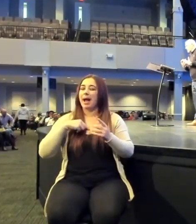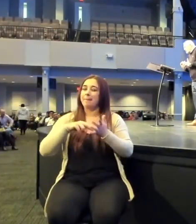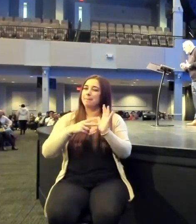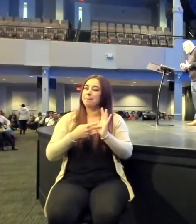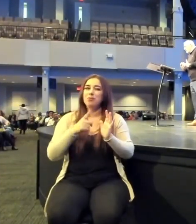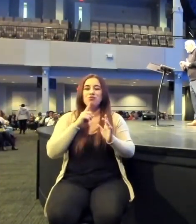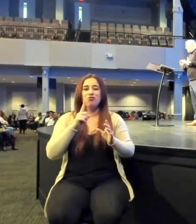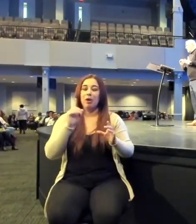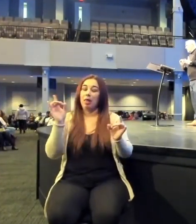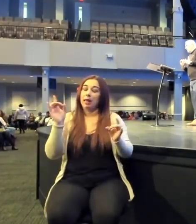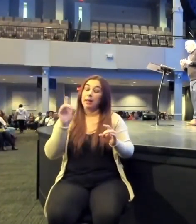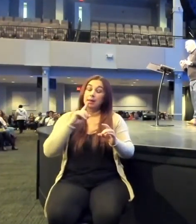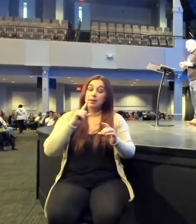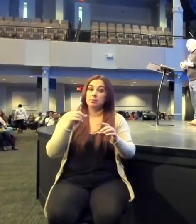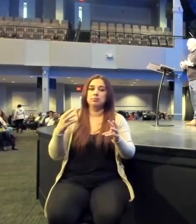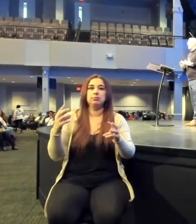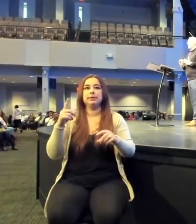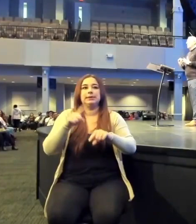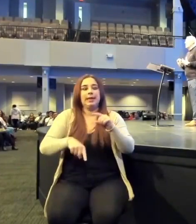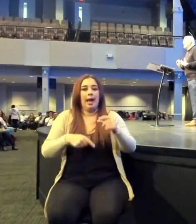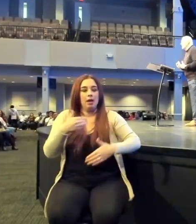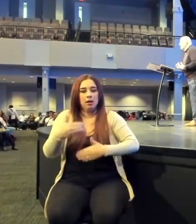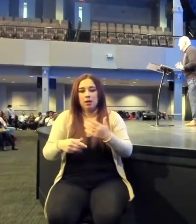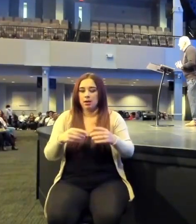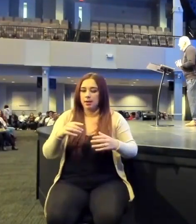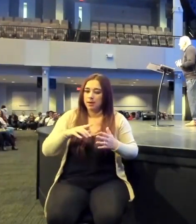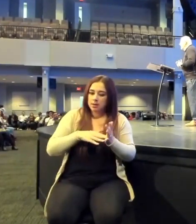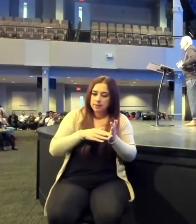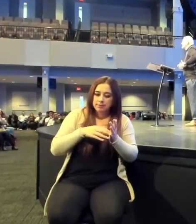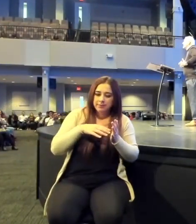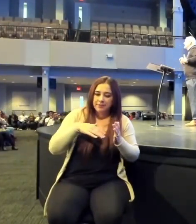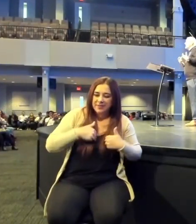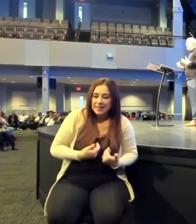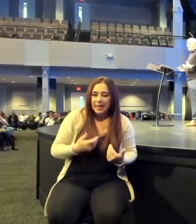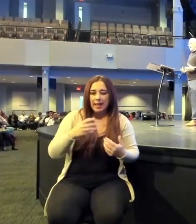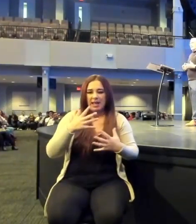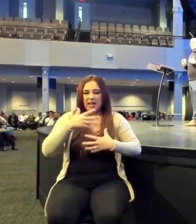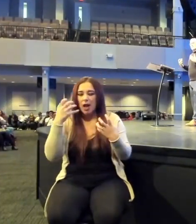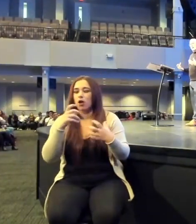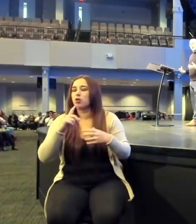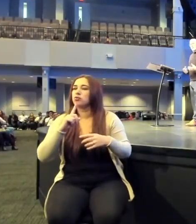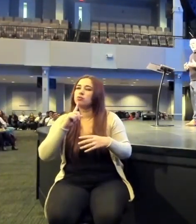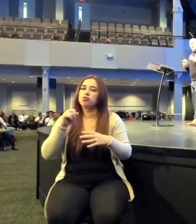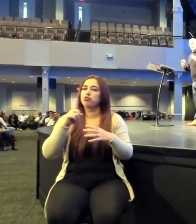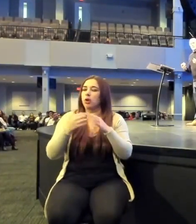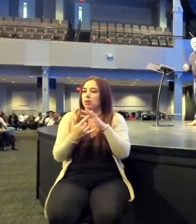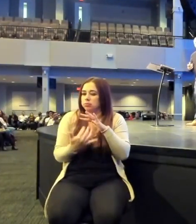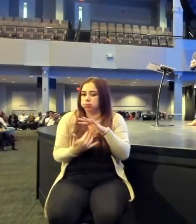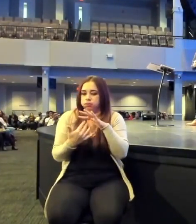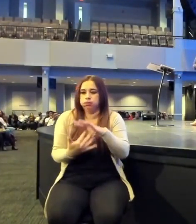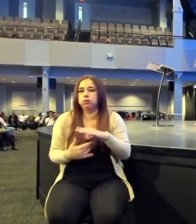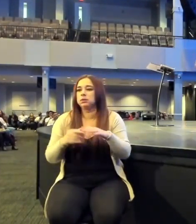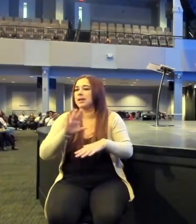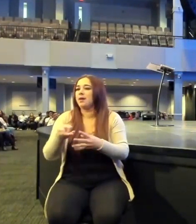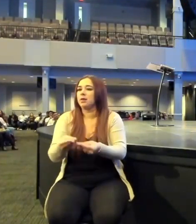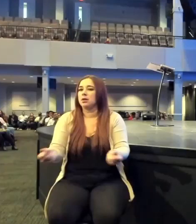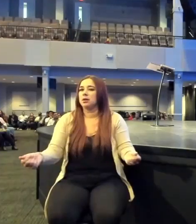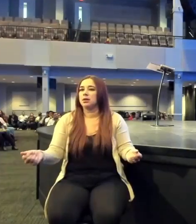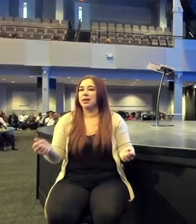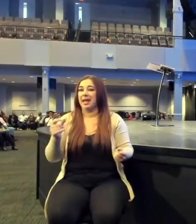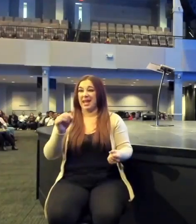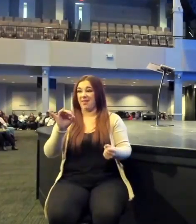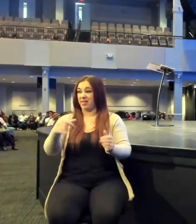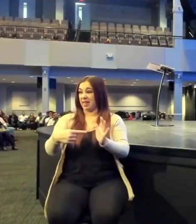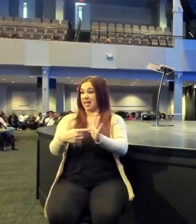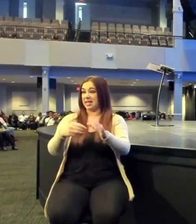debilitating extreme fatigue and irritability and anger. It's seething inside of you all the time. What's that telling you?